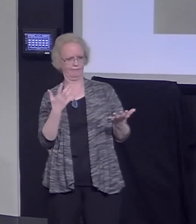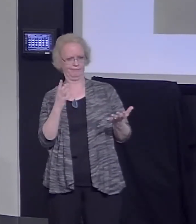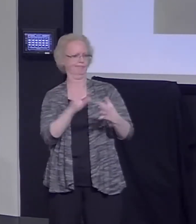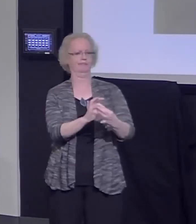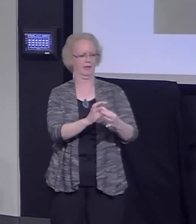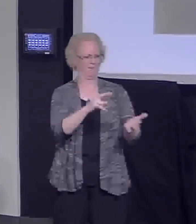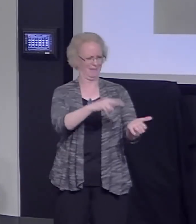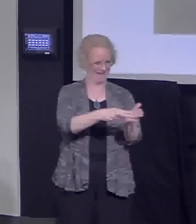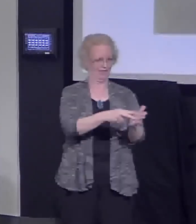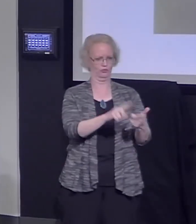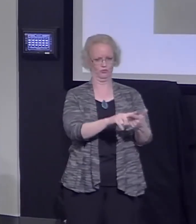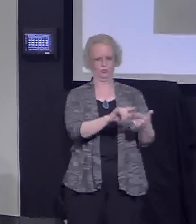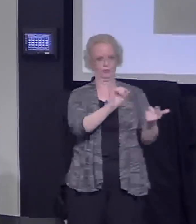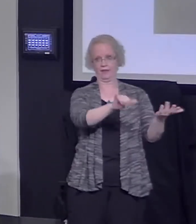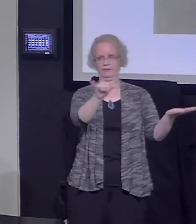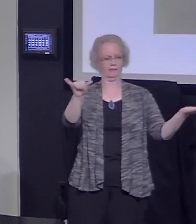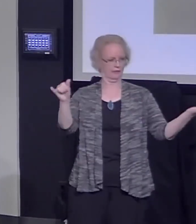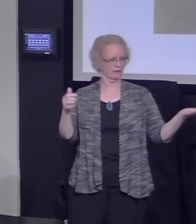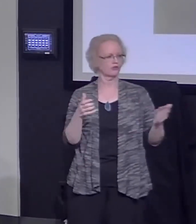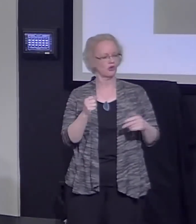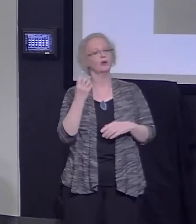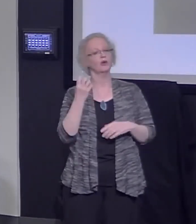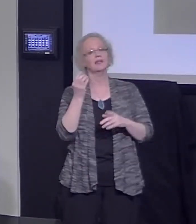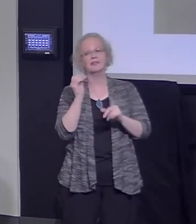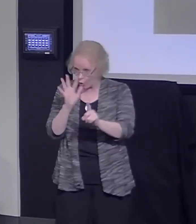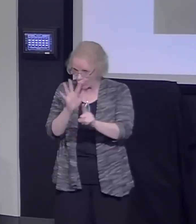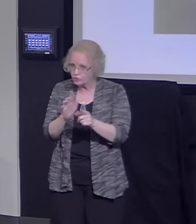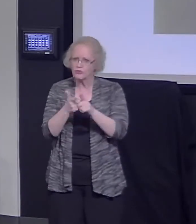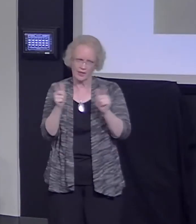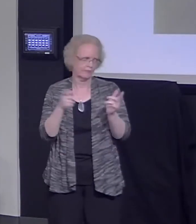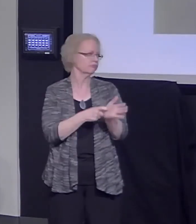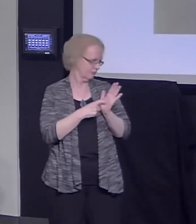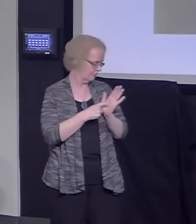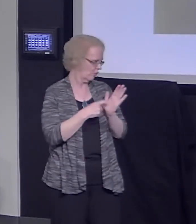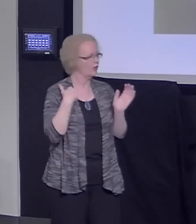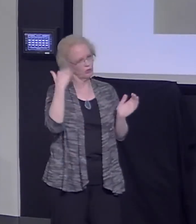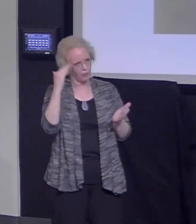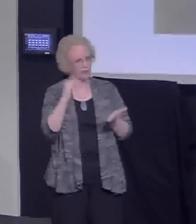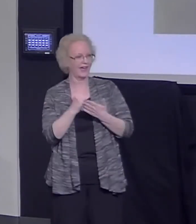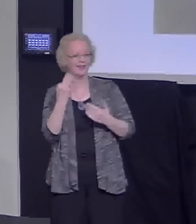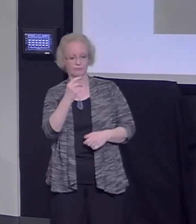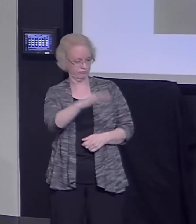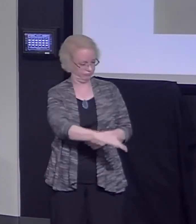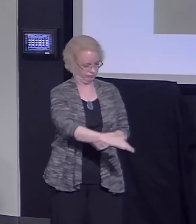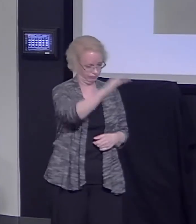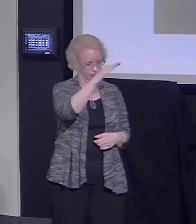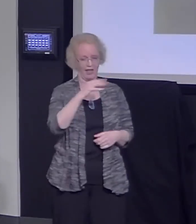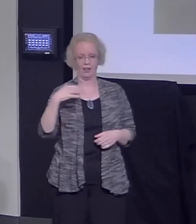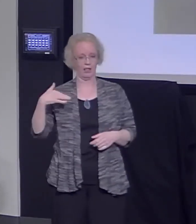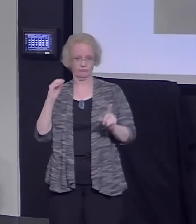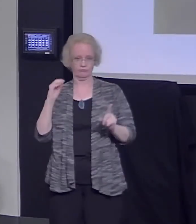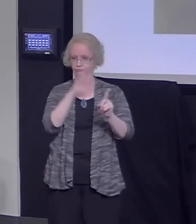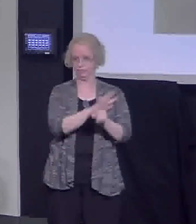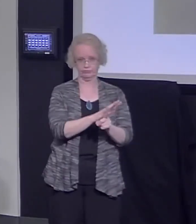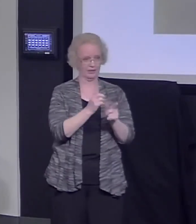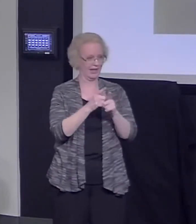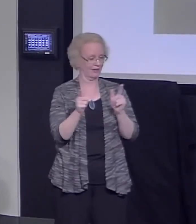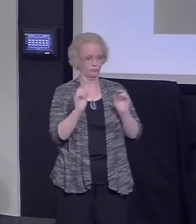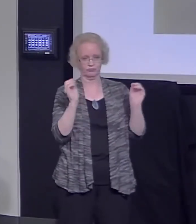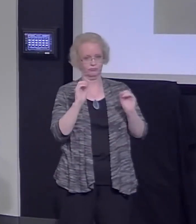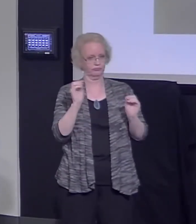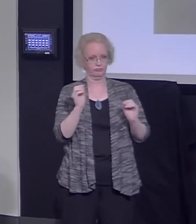obviously exposure to language is essential. If somebody grows up without any exposure to language by other